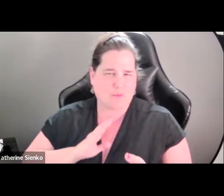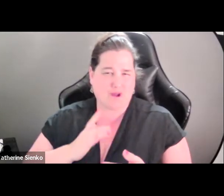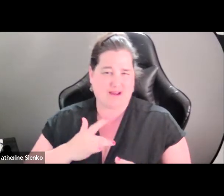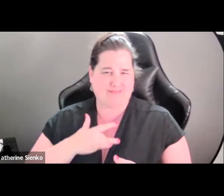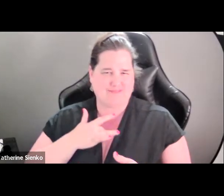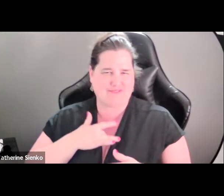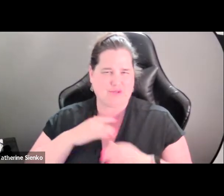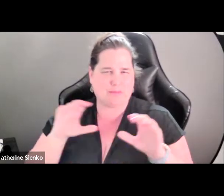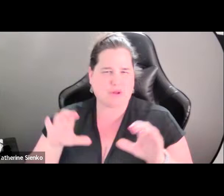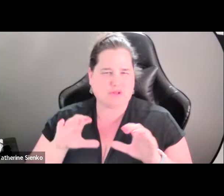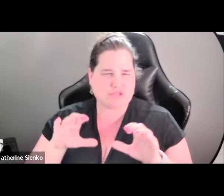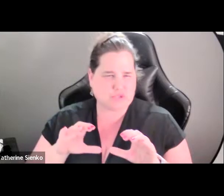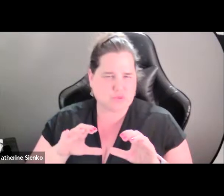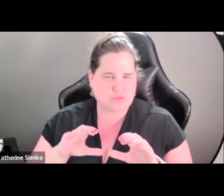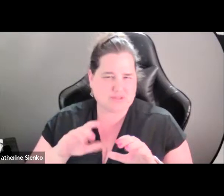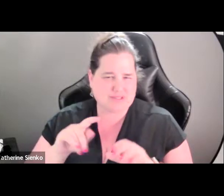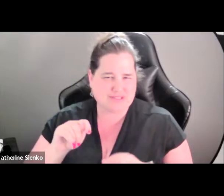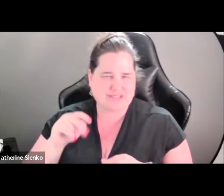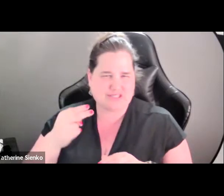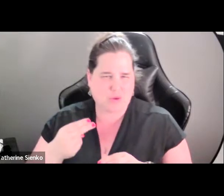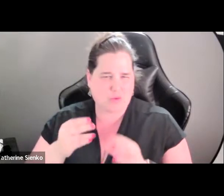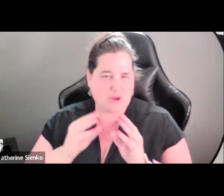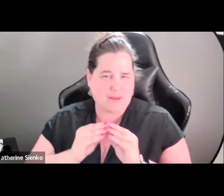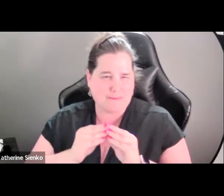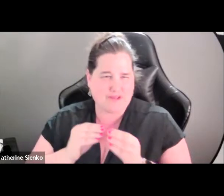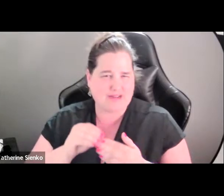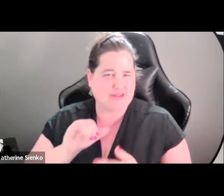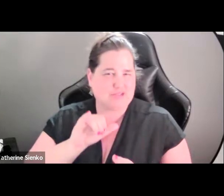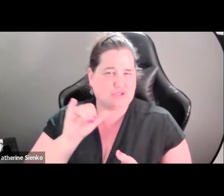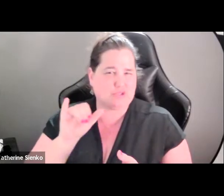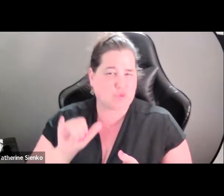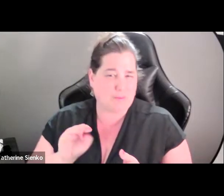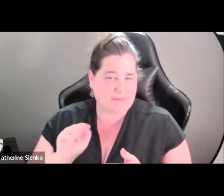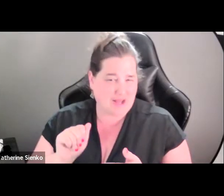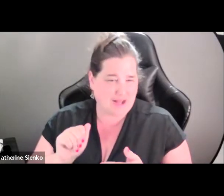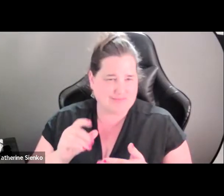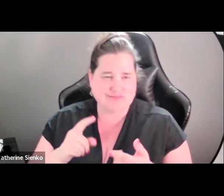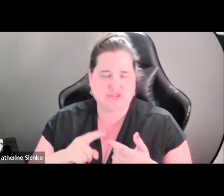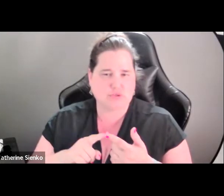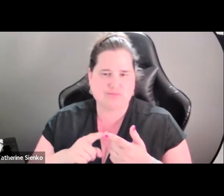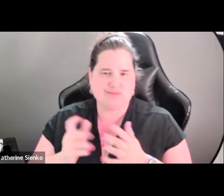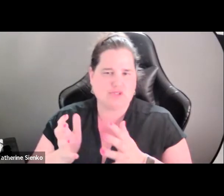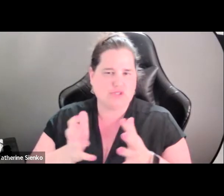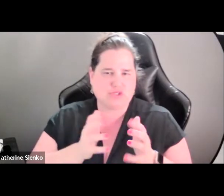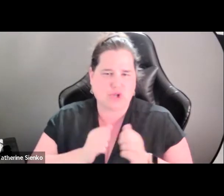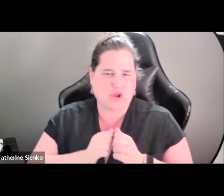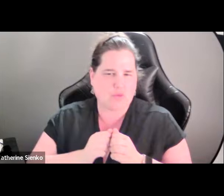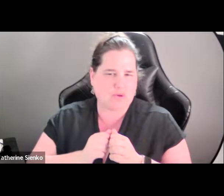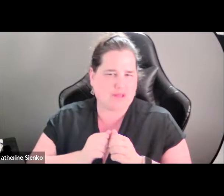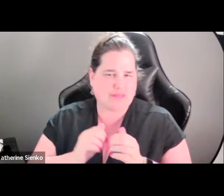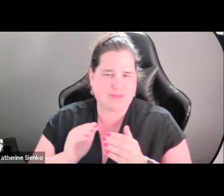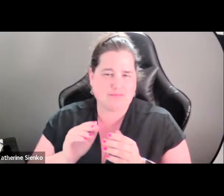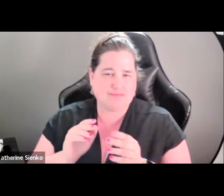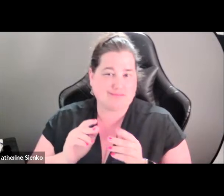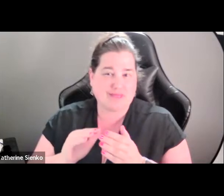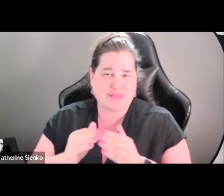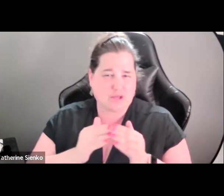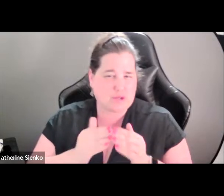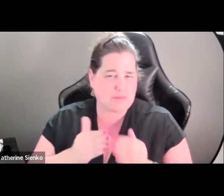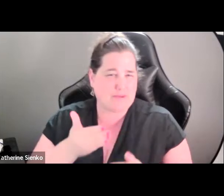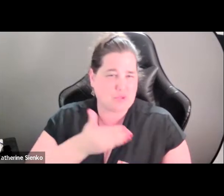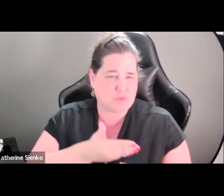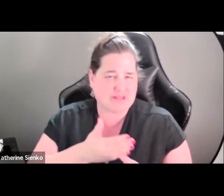But I would like to begin a discussion amongst the board members on how we could host a town hall in